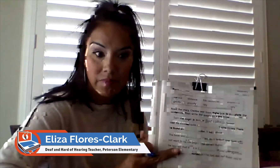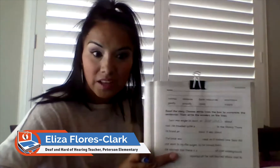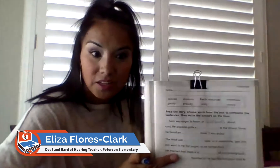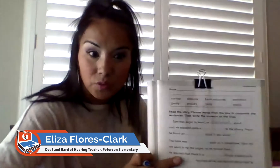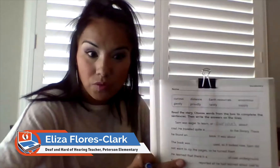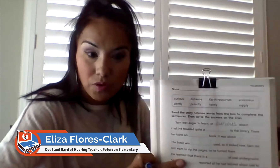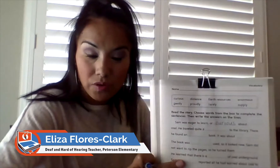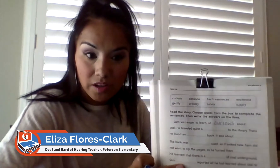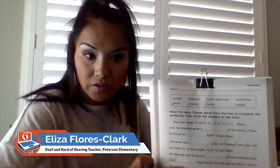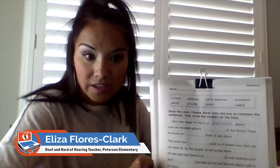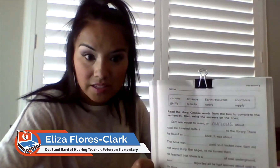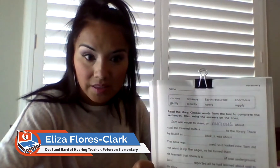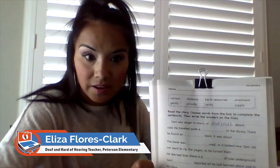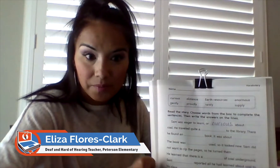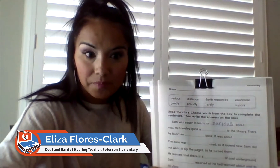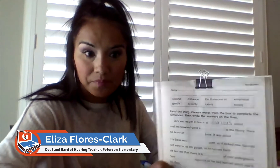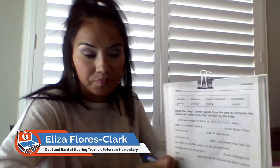So we wrote curious in there.